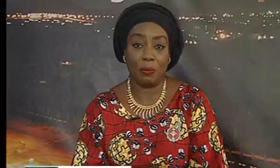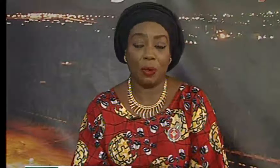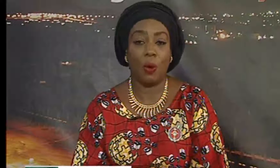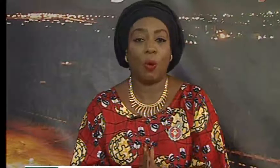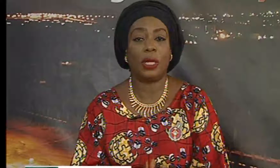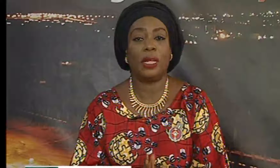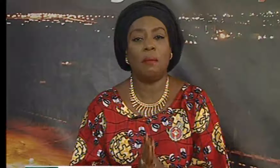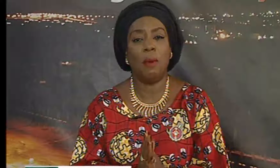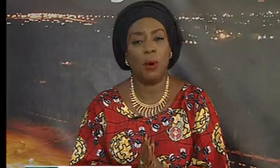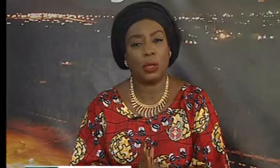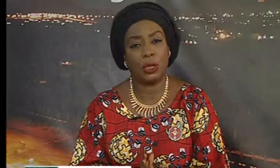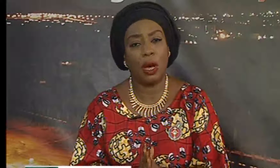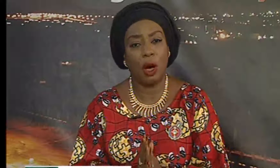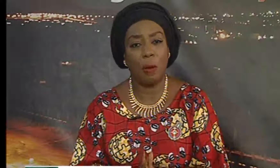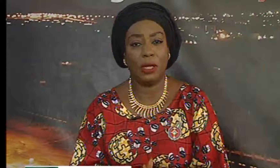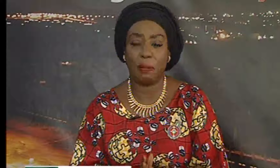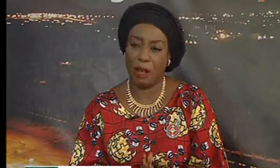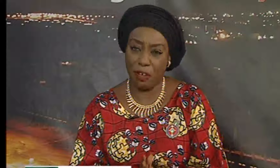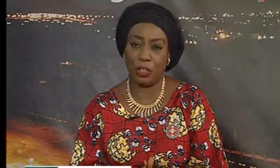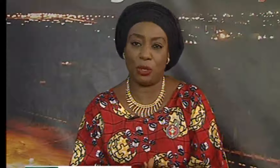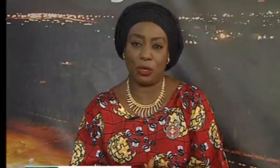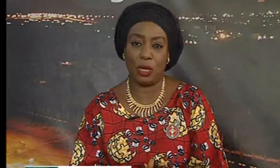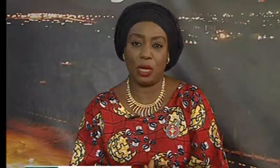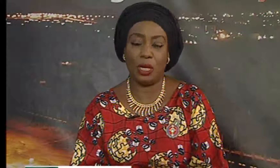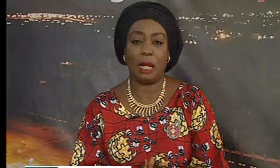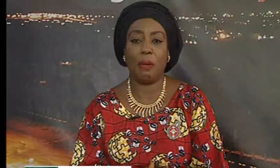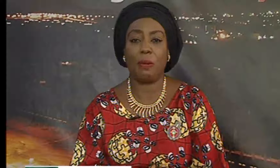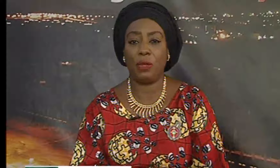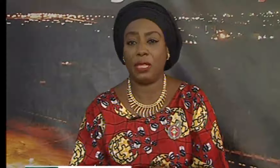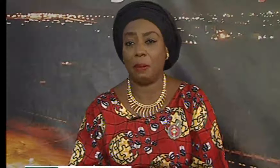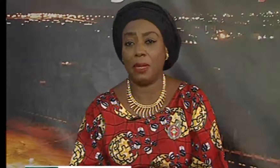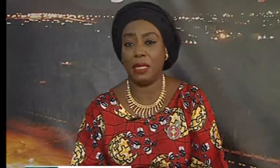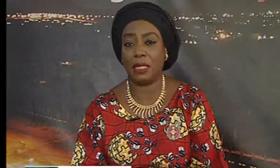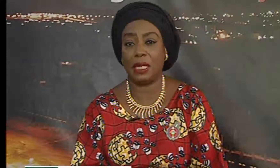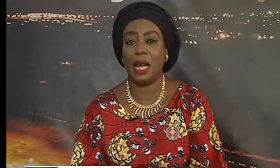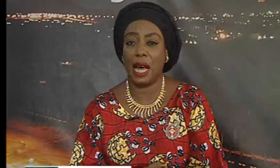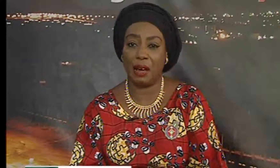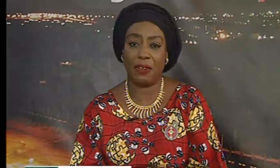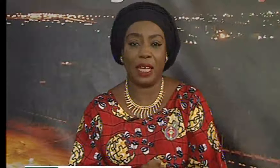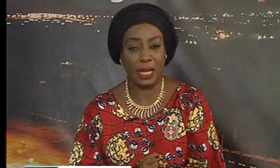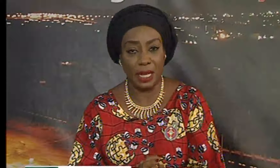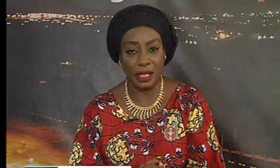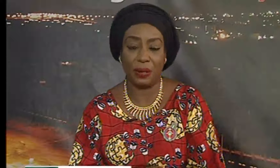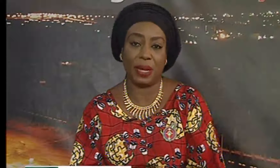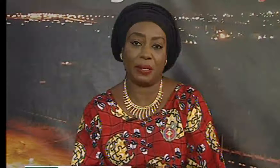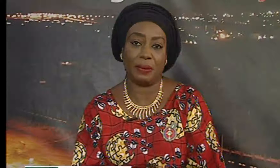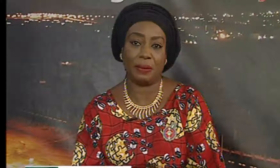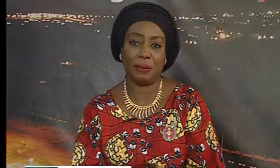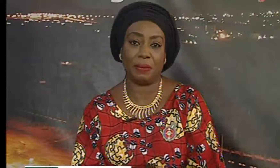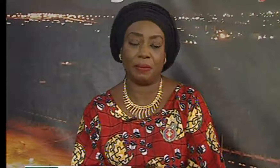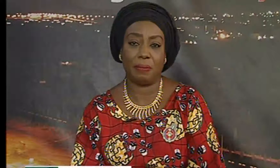Lalu, what are the most common deprivations that people with disabilities have in